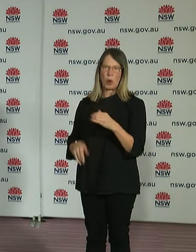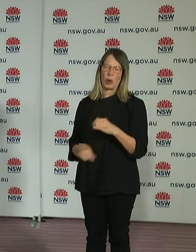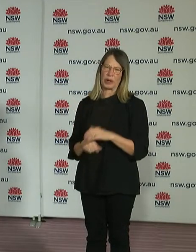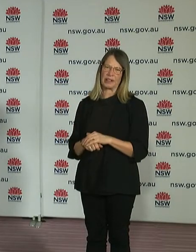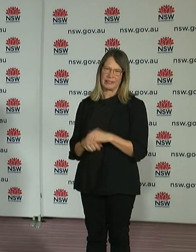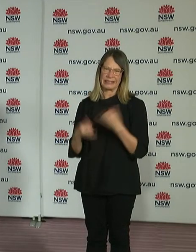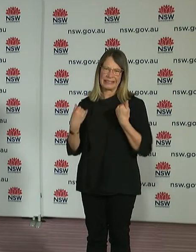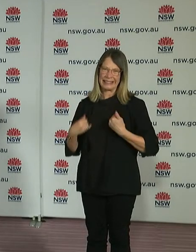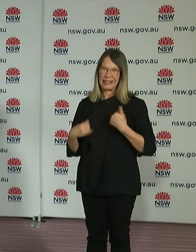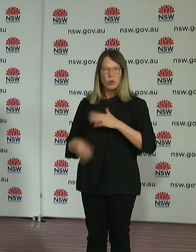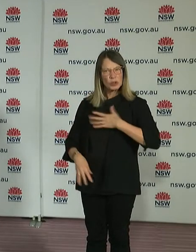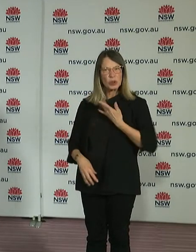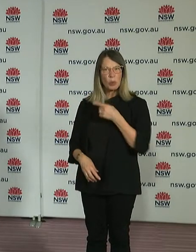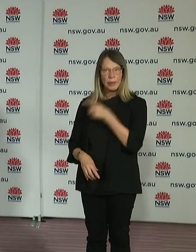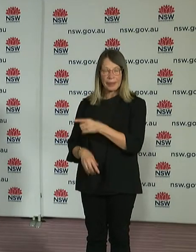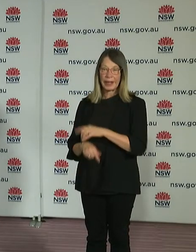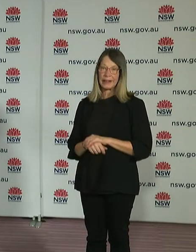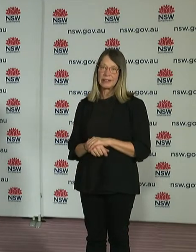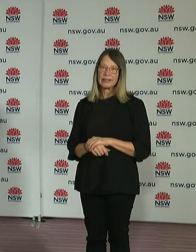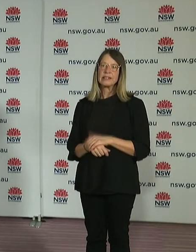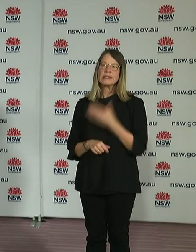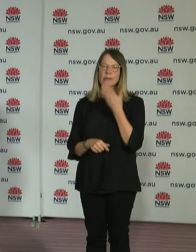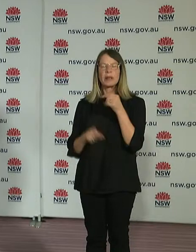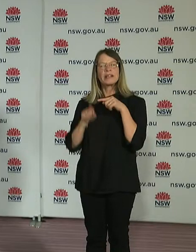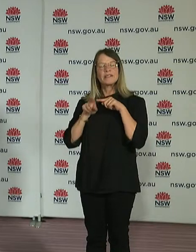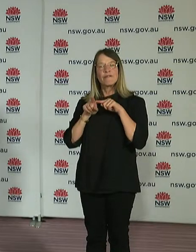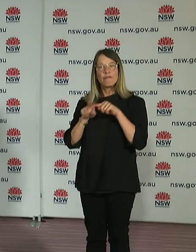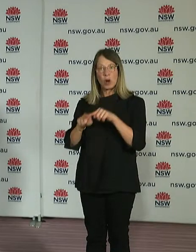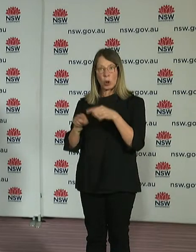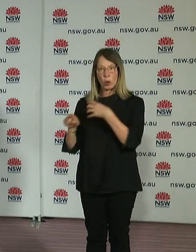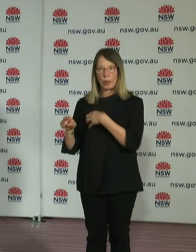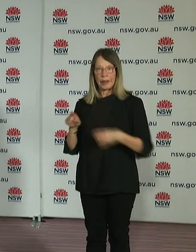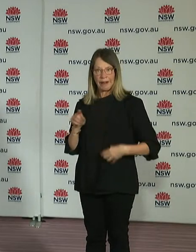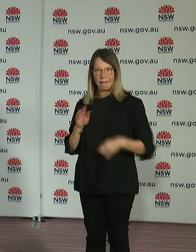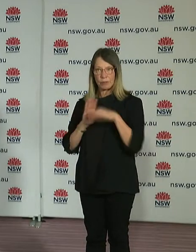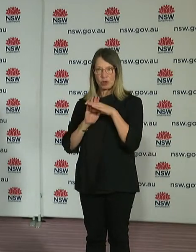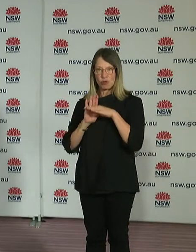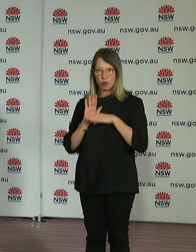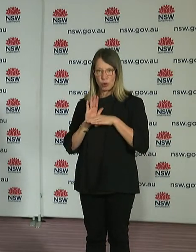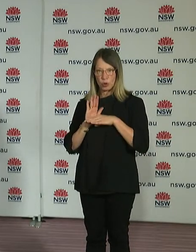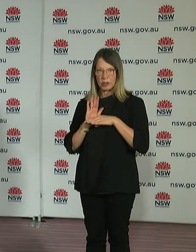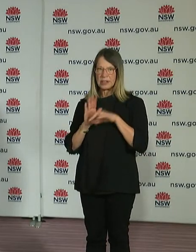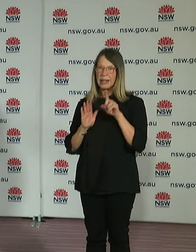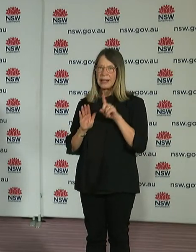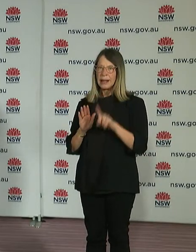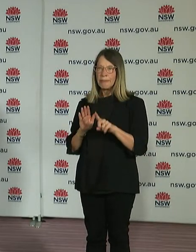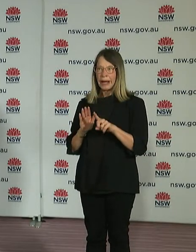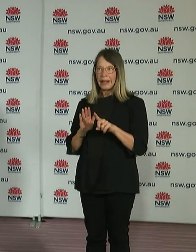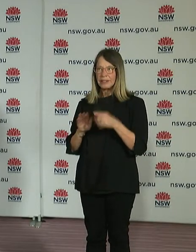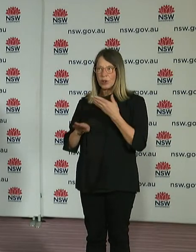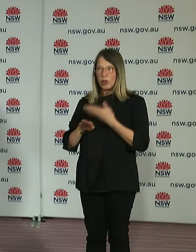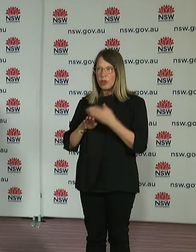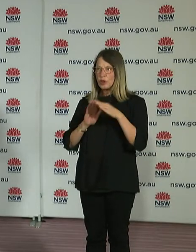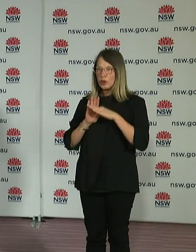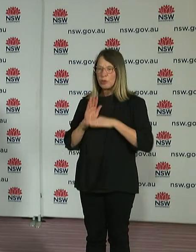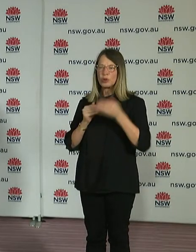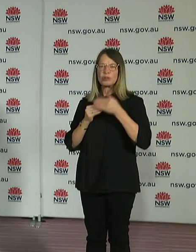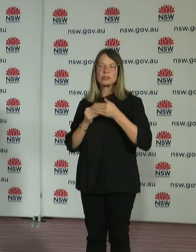provide business, but I want businesses to be assured that what they'll be asked to do isn't very different to what they were doing